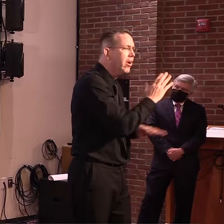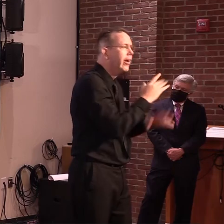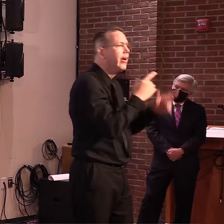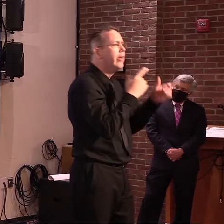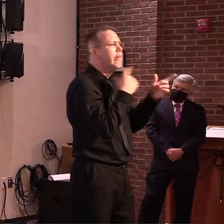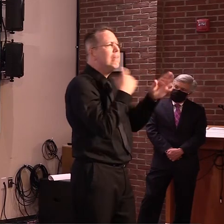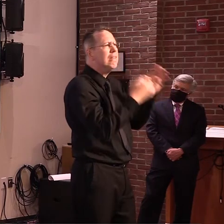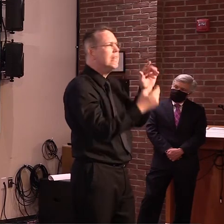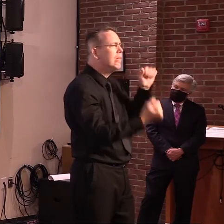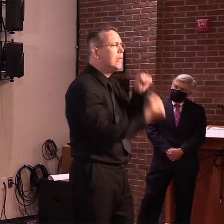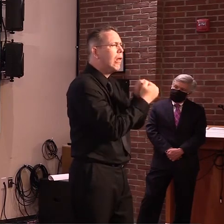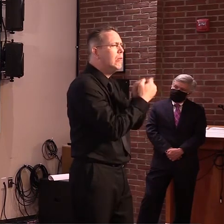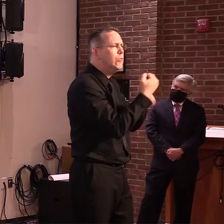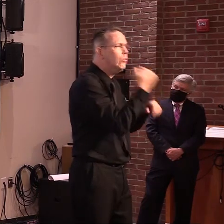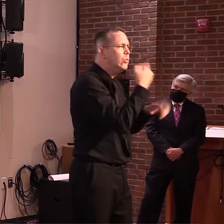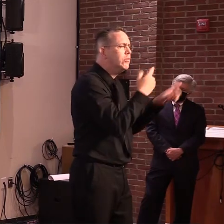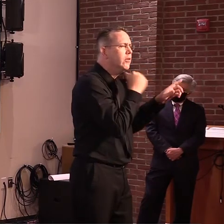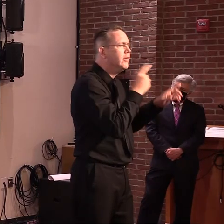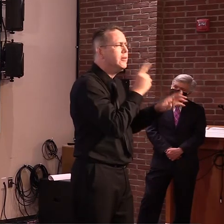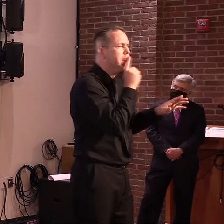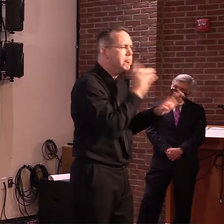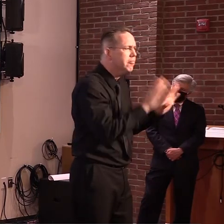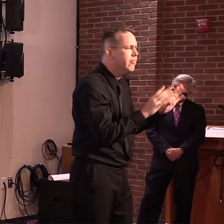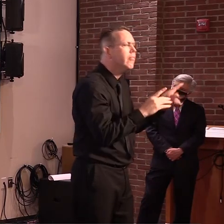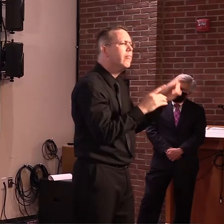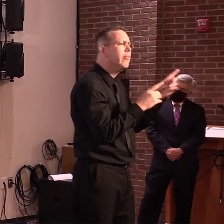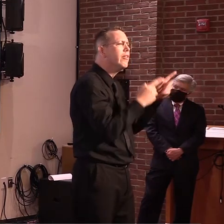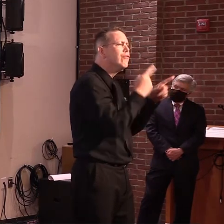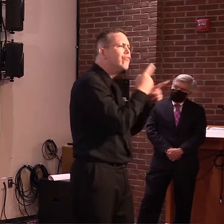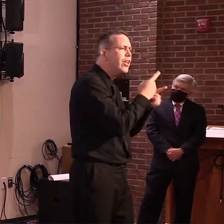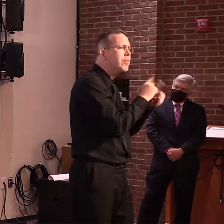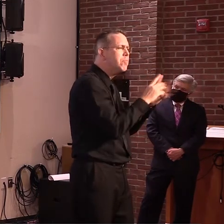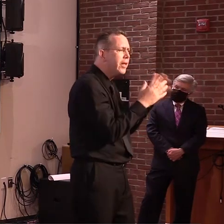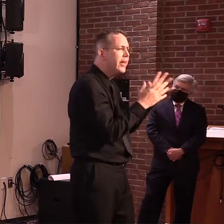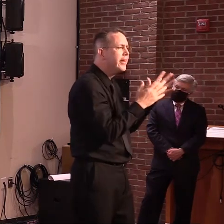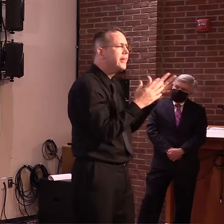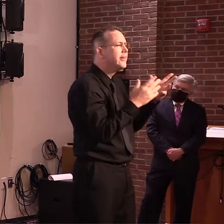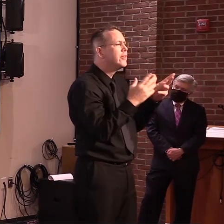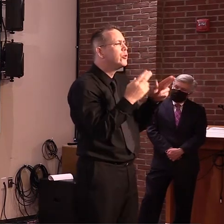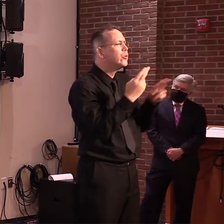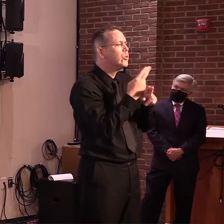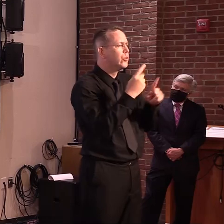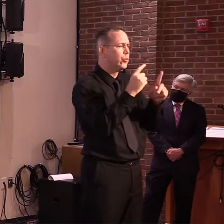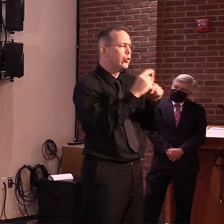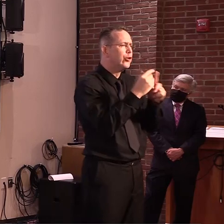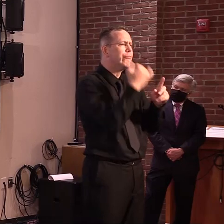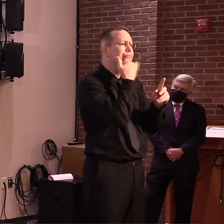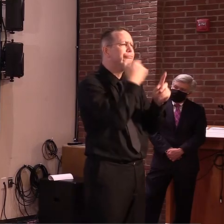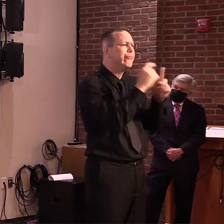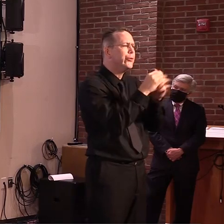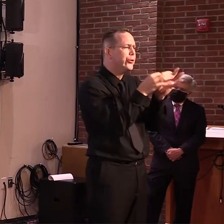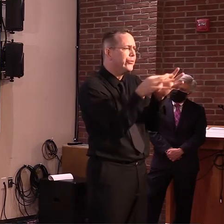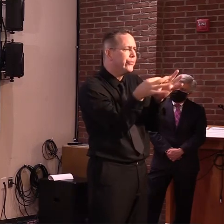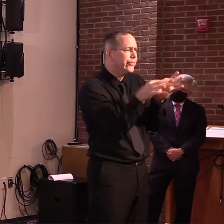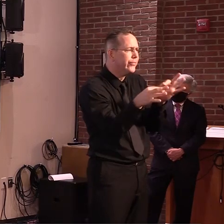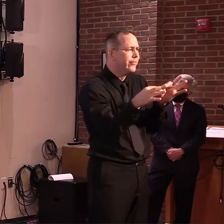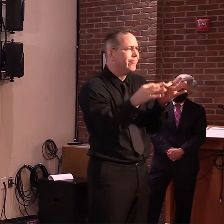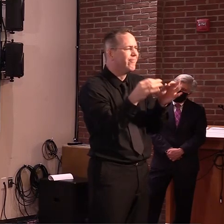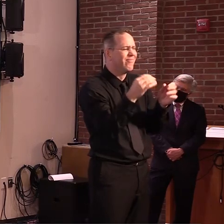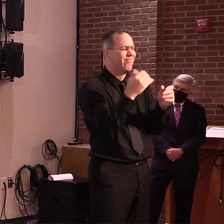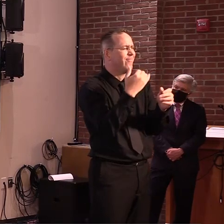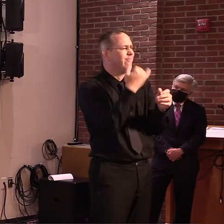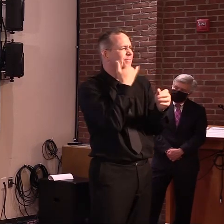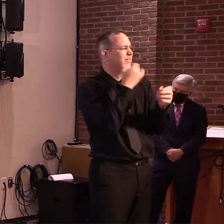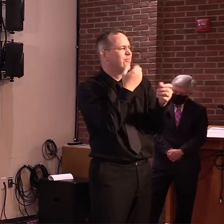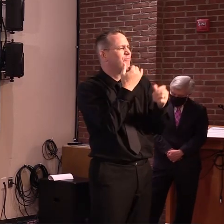around, is it 20%, is it 40%, it was a poor choice of terminology. I don't